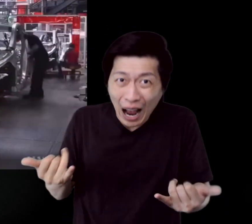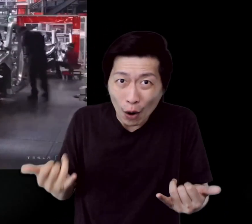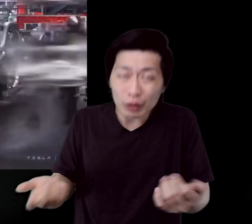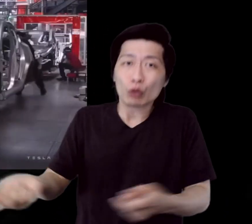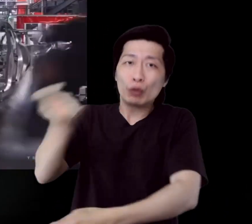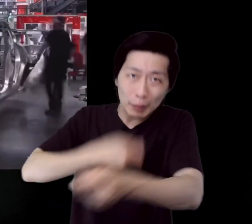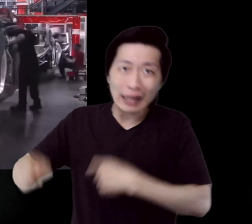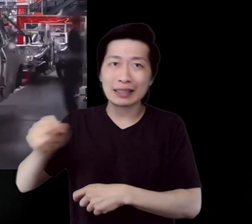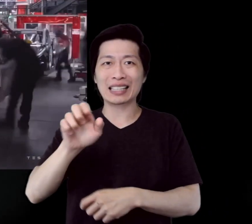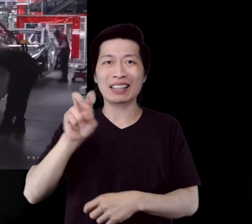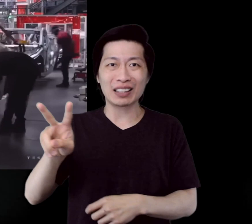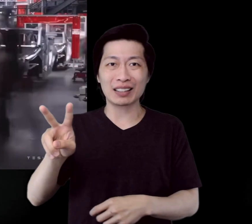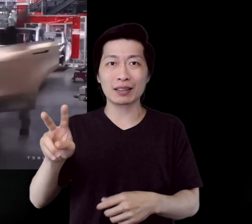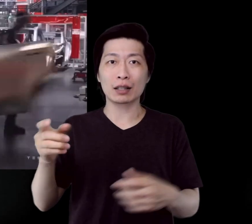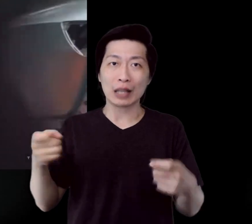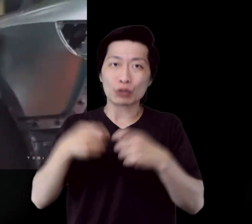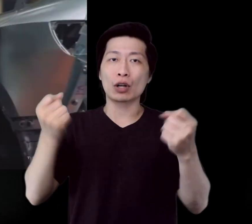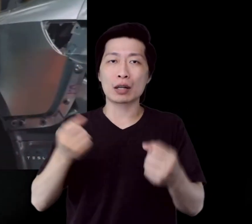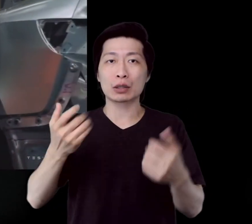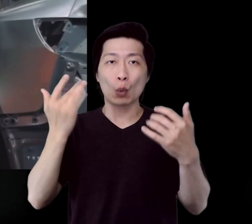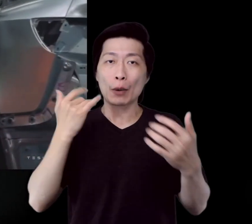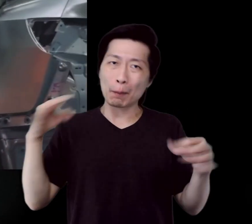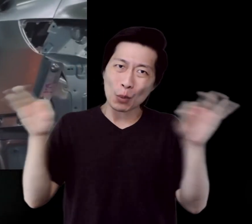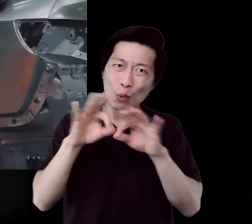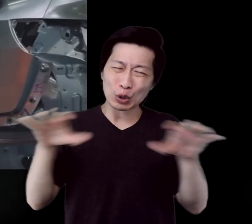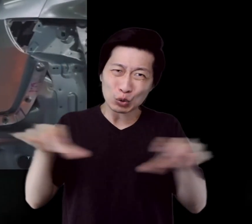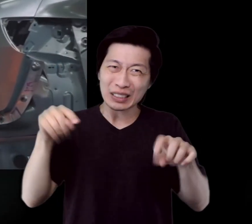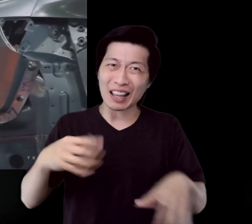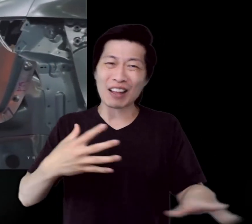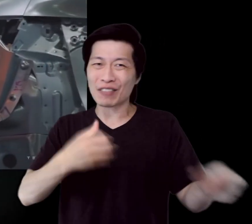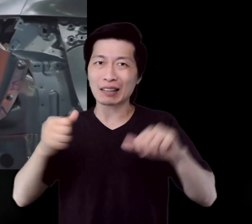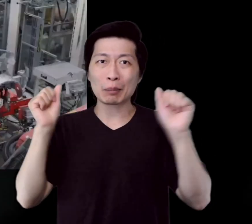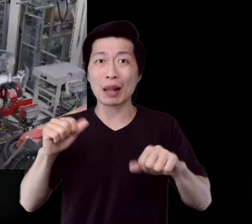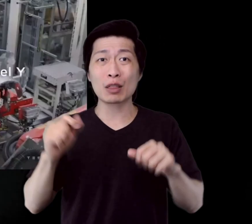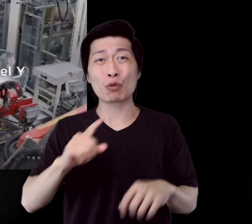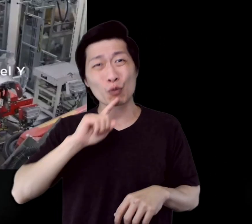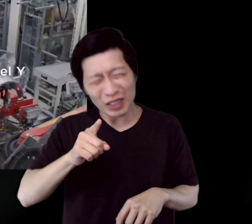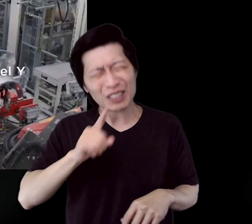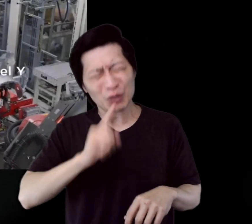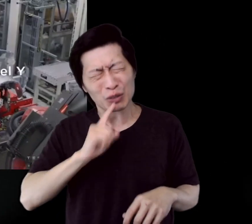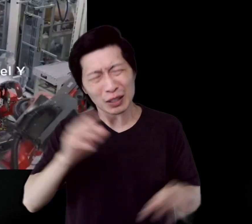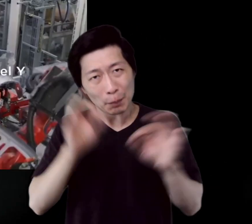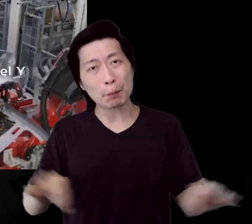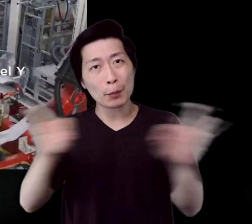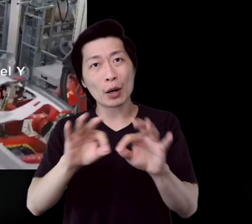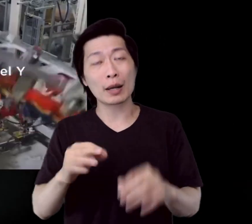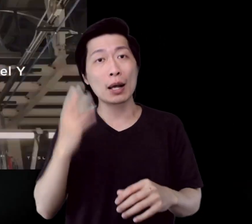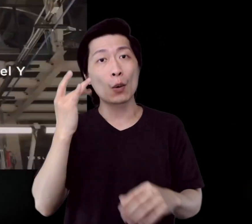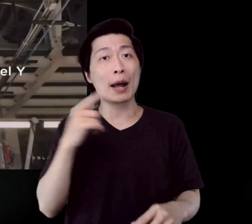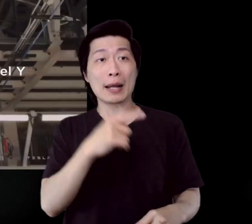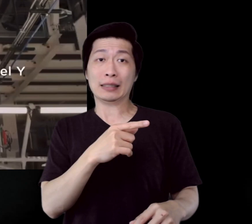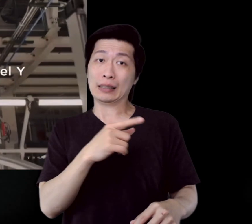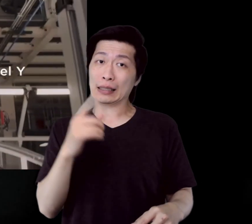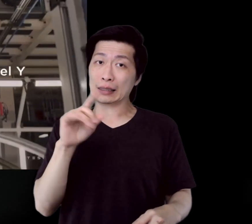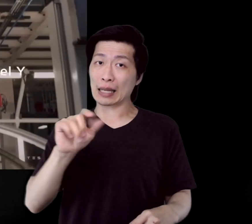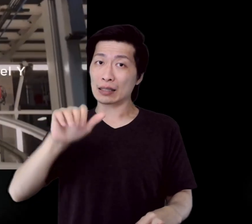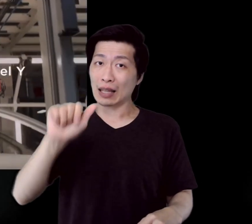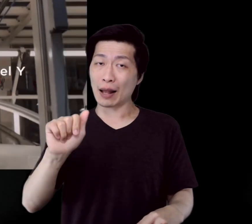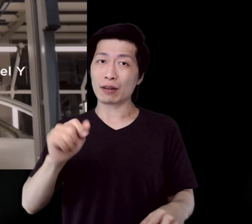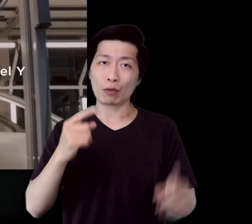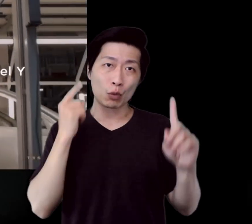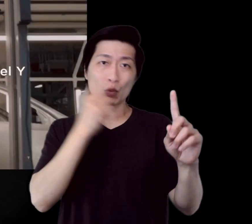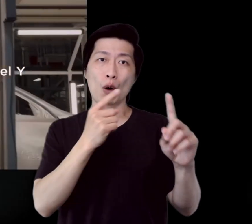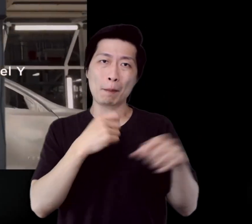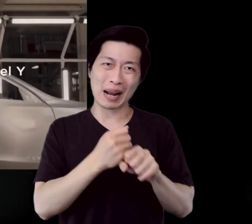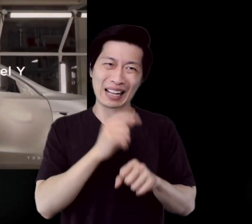is why it's so important we do this as fast as possible. It really matters, and that is why Tesla aims to make